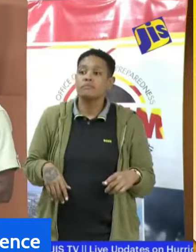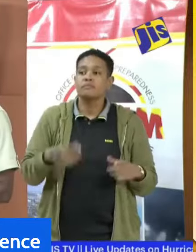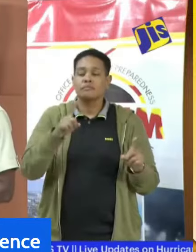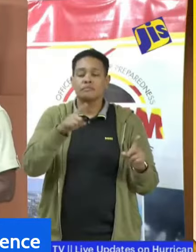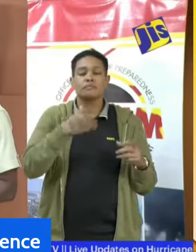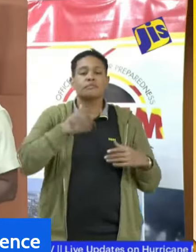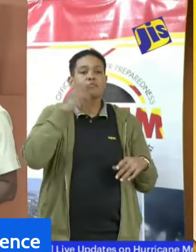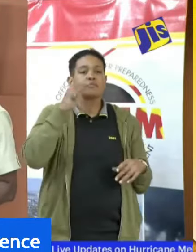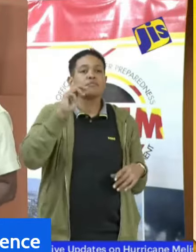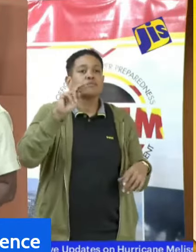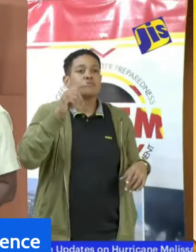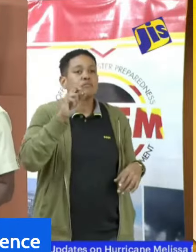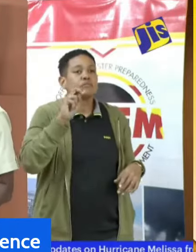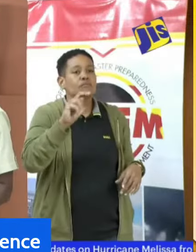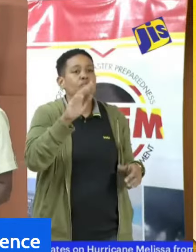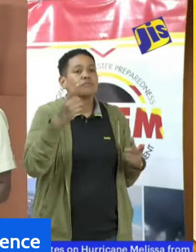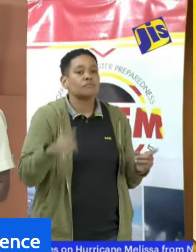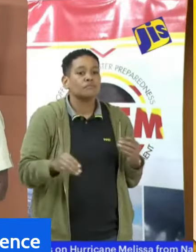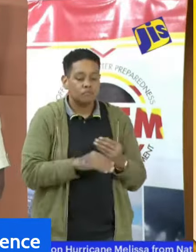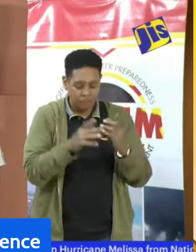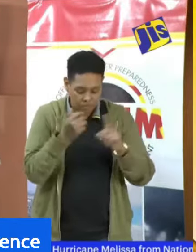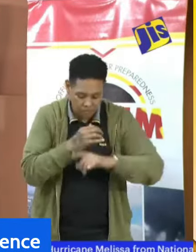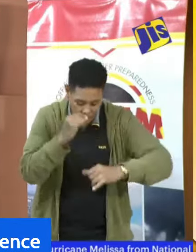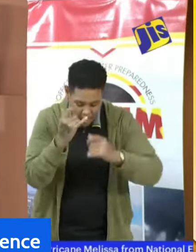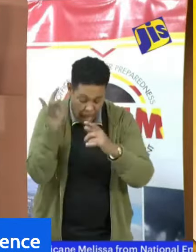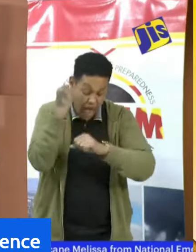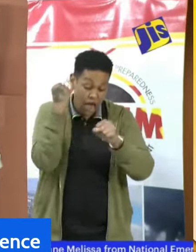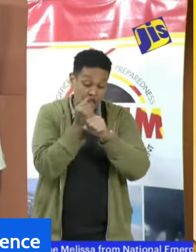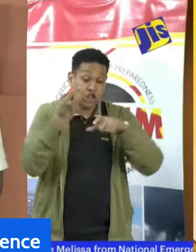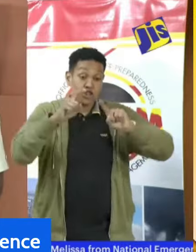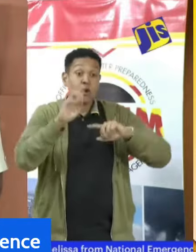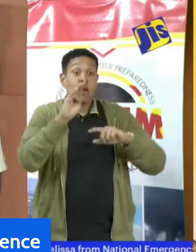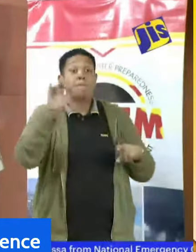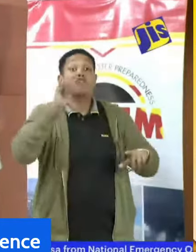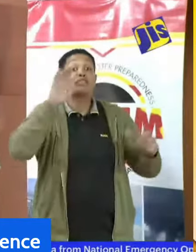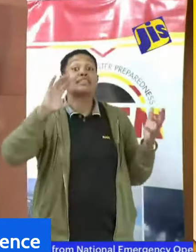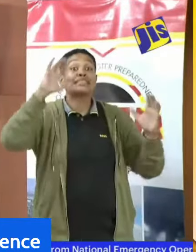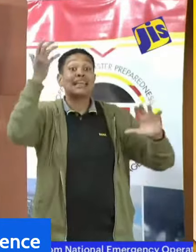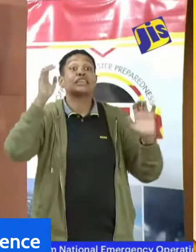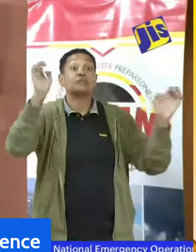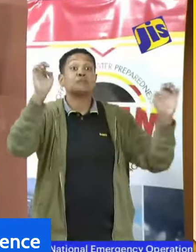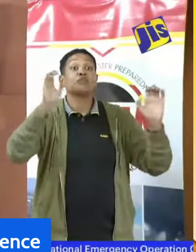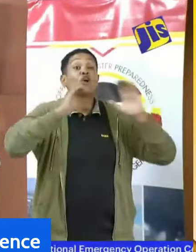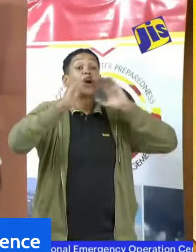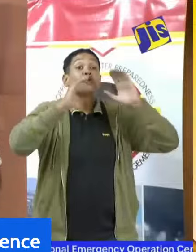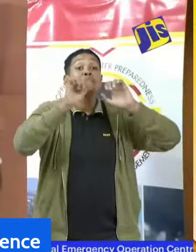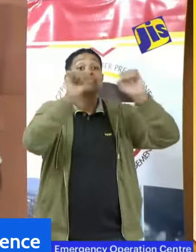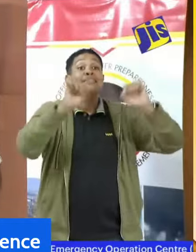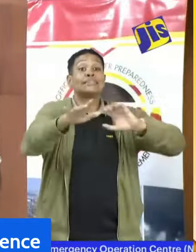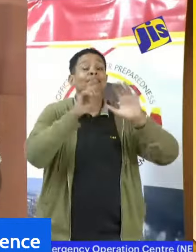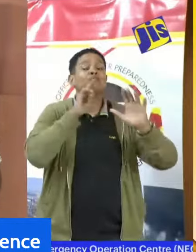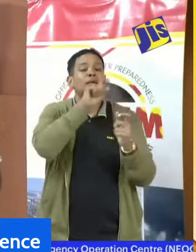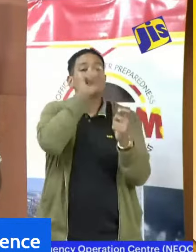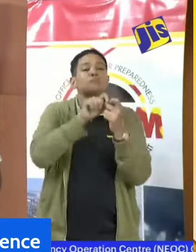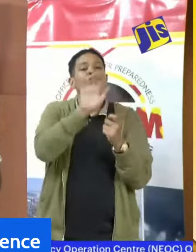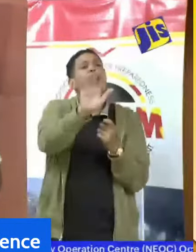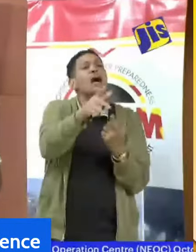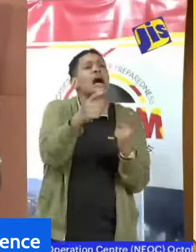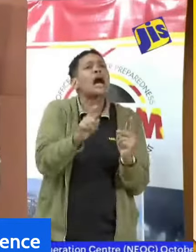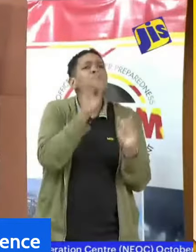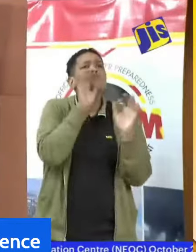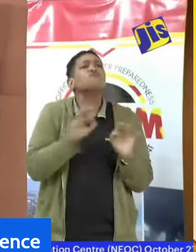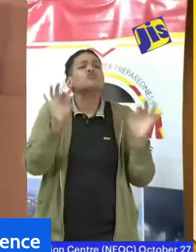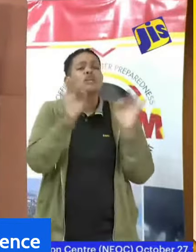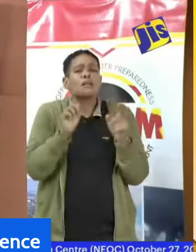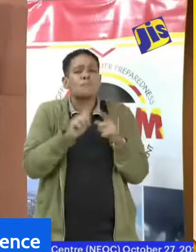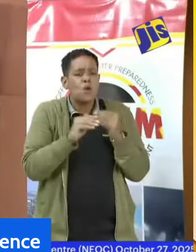While I have you, Mr. Thompson, last year during burial, the disaster emergency communication system was particularly critical